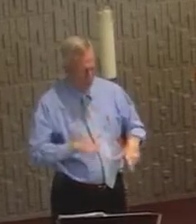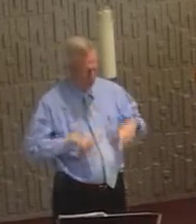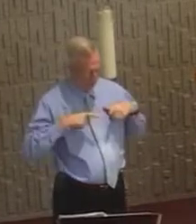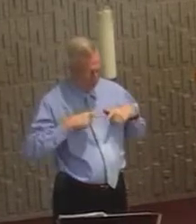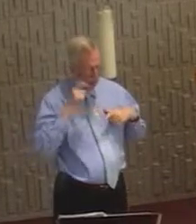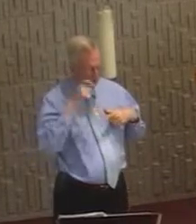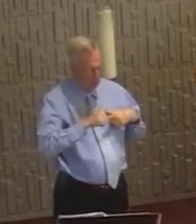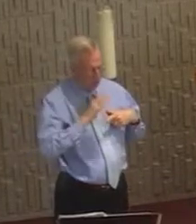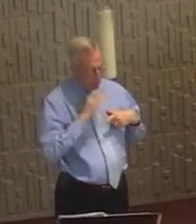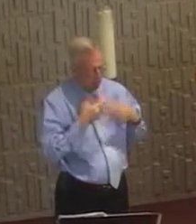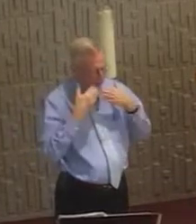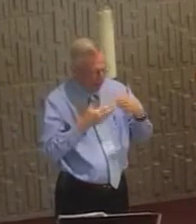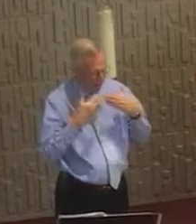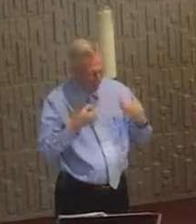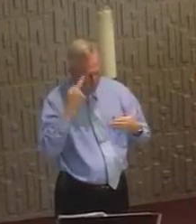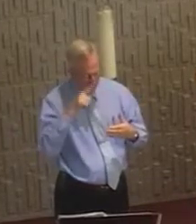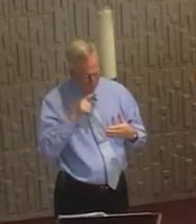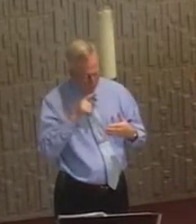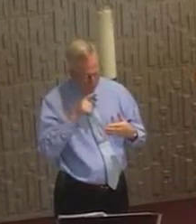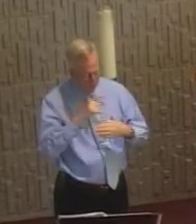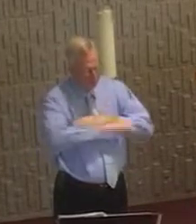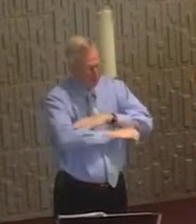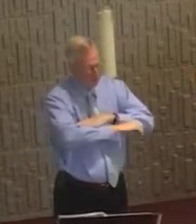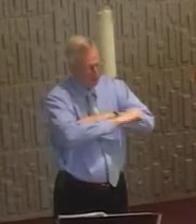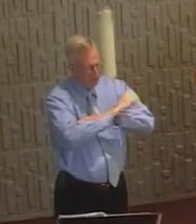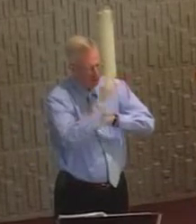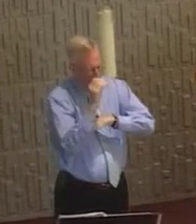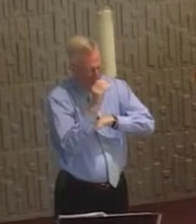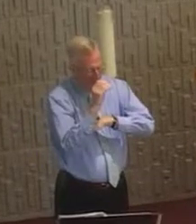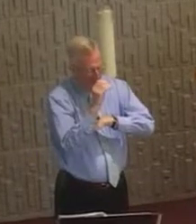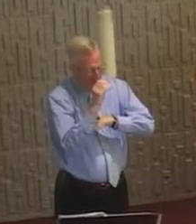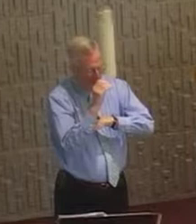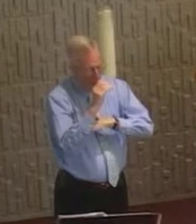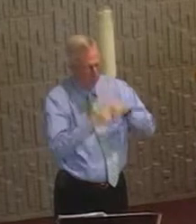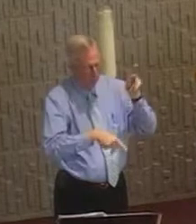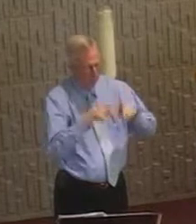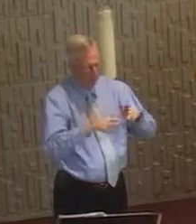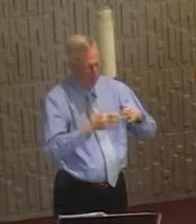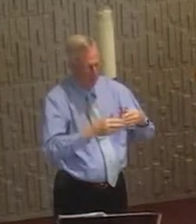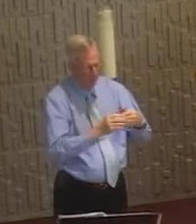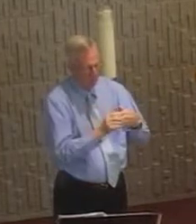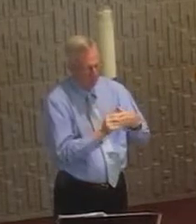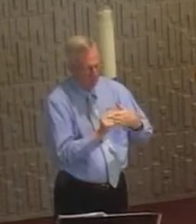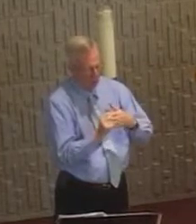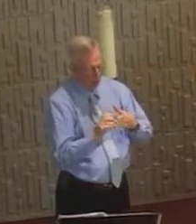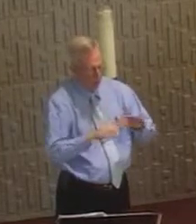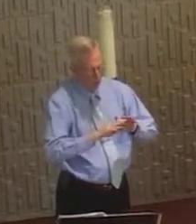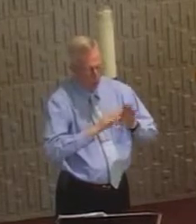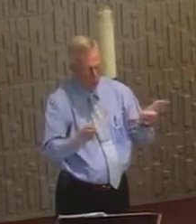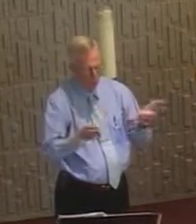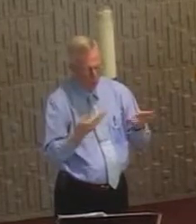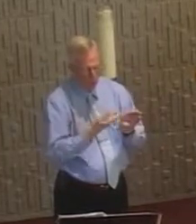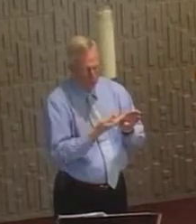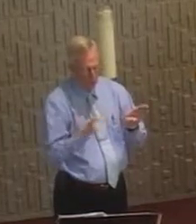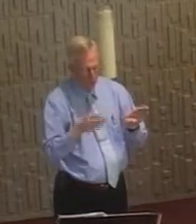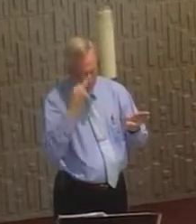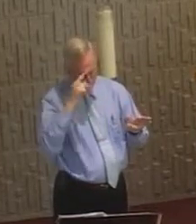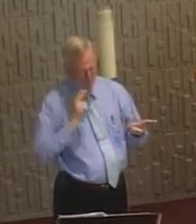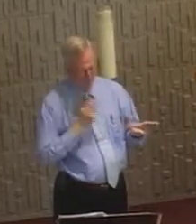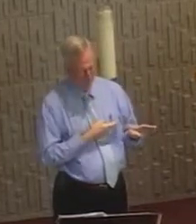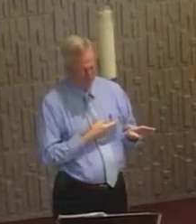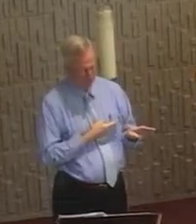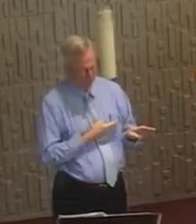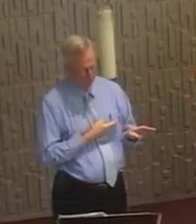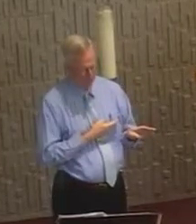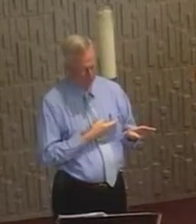thankful for. The sun coming up, somebody holding the door open for us, the affection we receive from